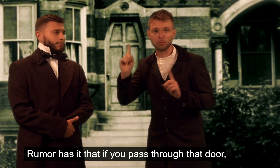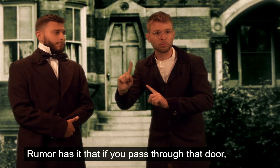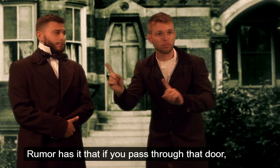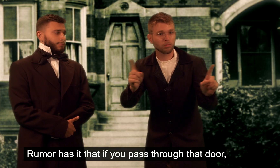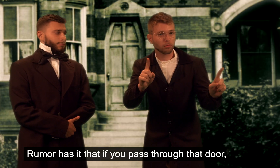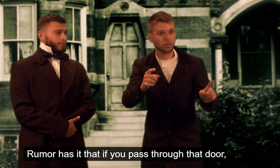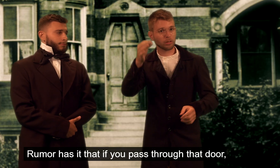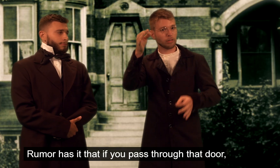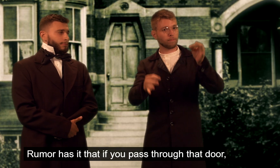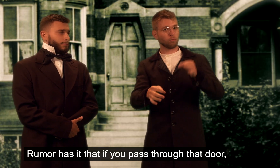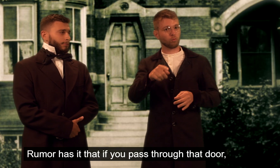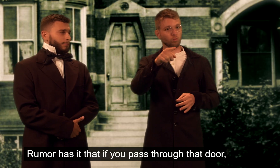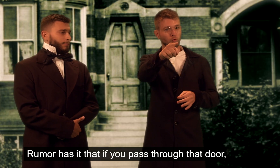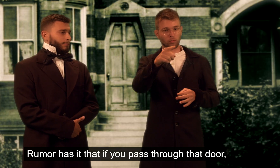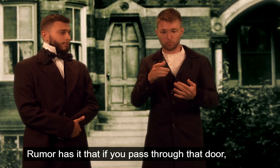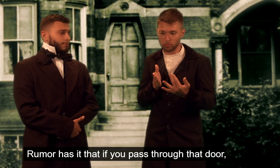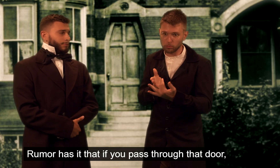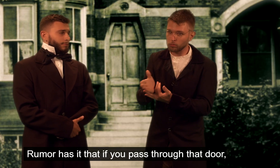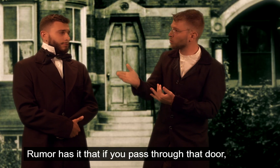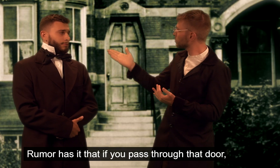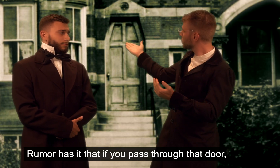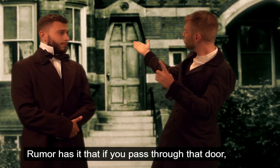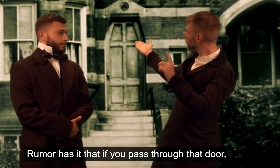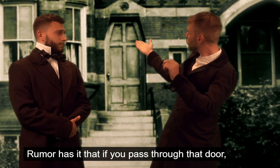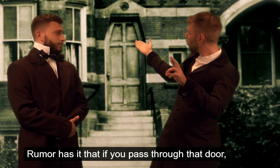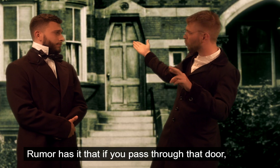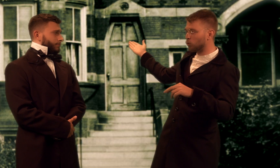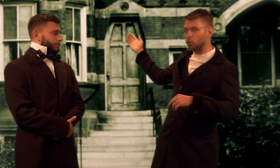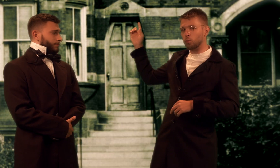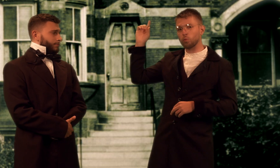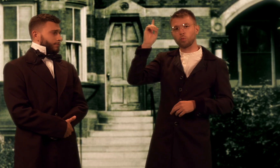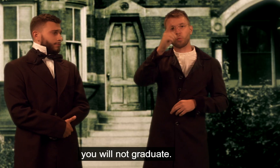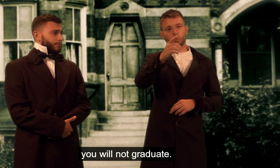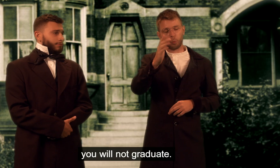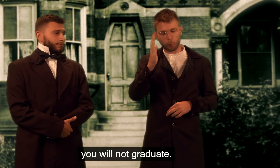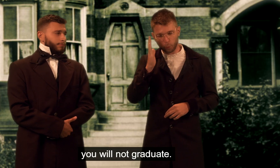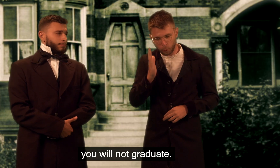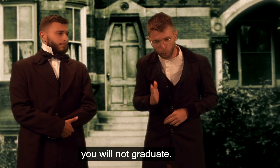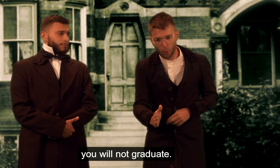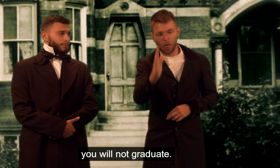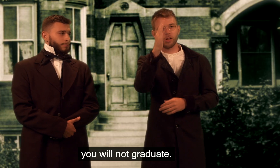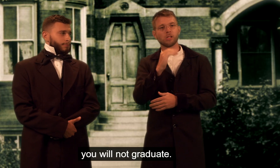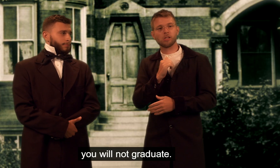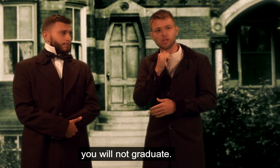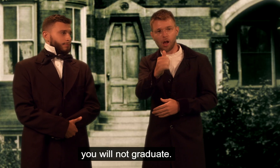Rumor has it that if you pass through that door, you will